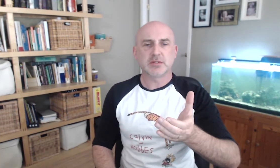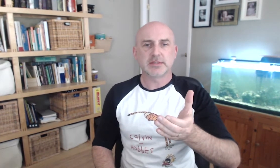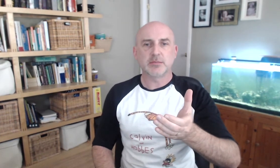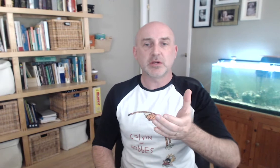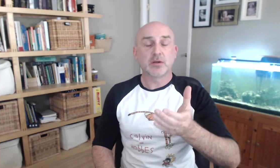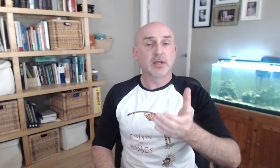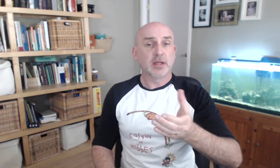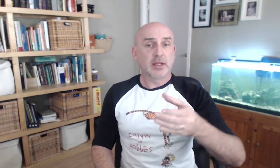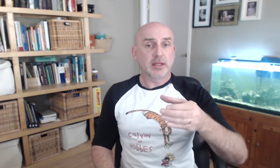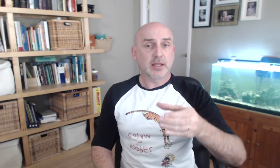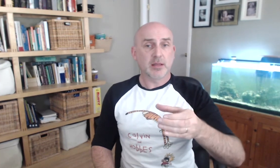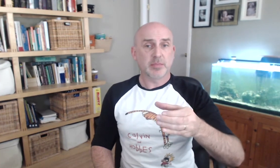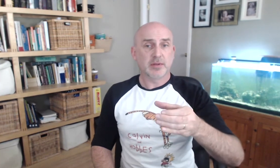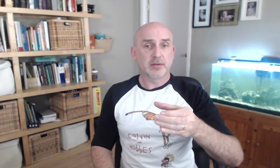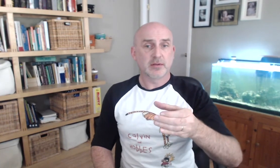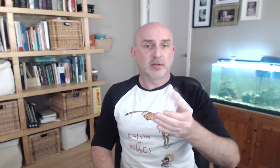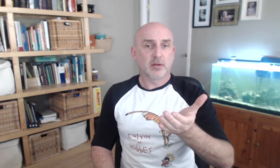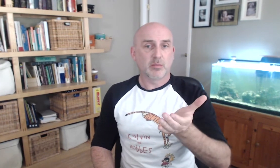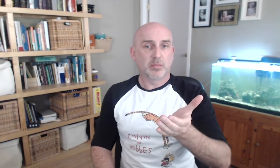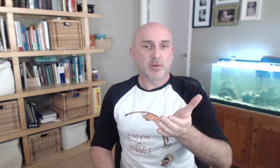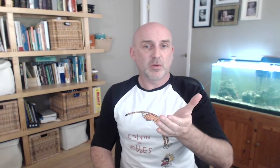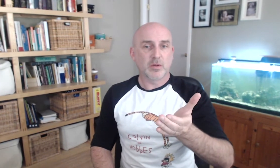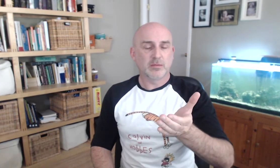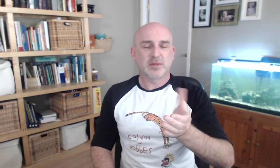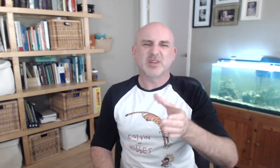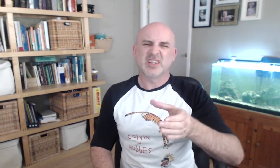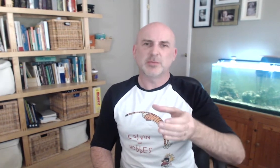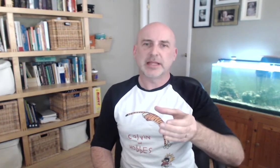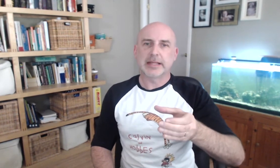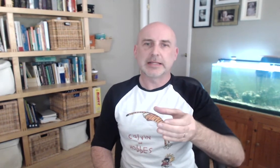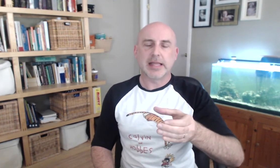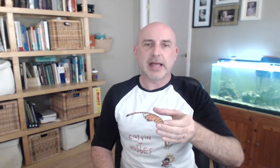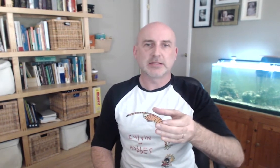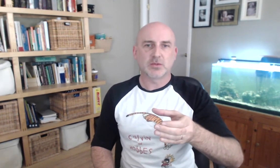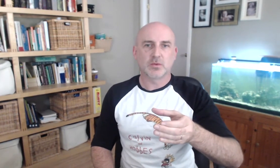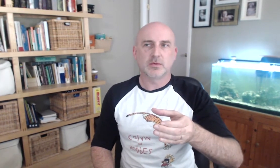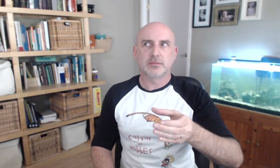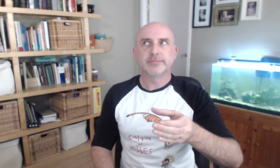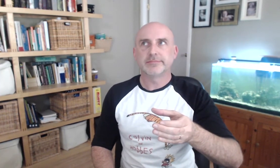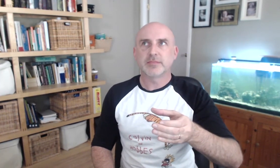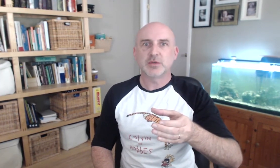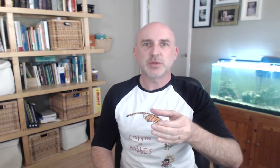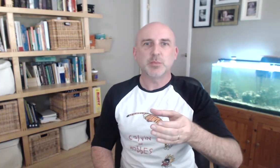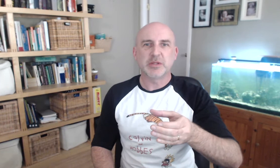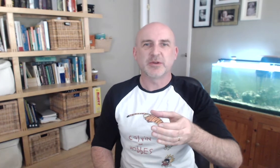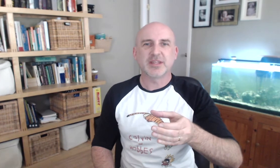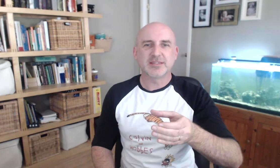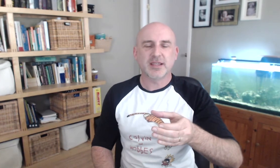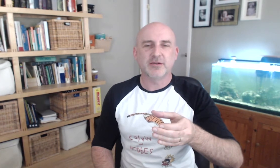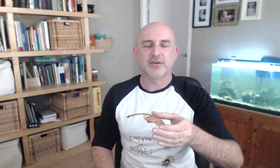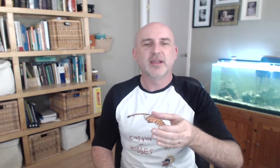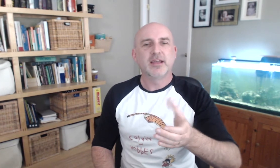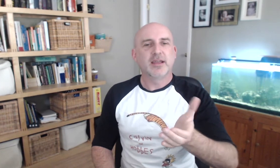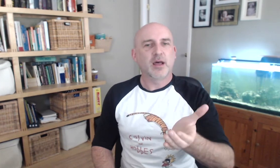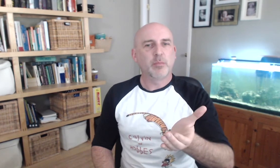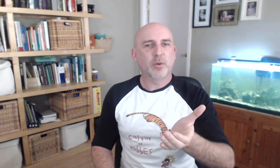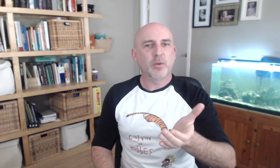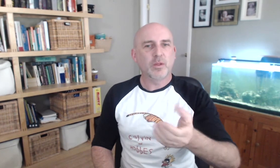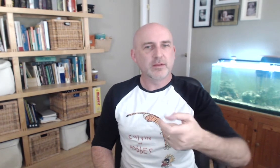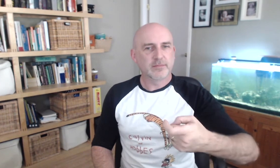see better. Cup, bowl. Oh, sorry, it should be like a glass or tubular container. A bowl